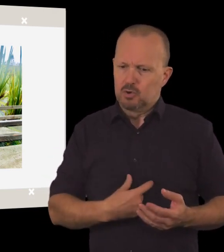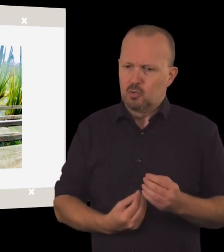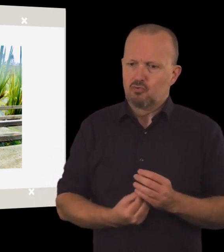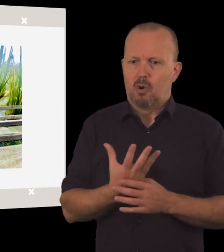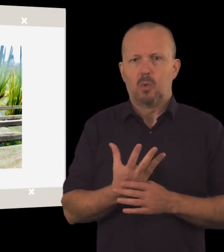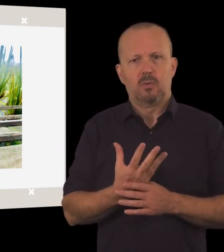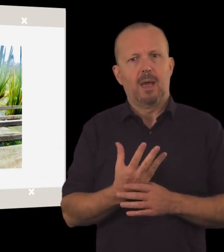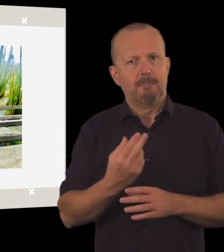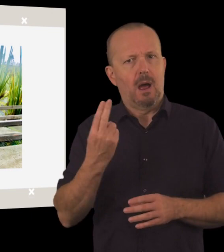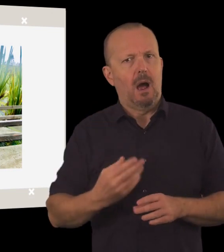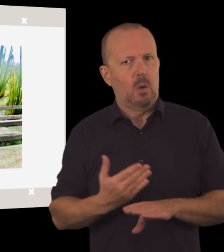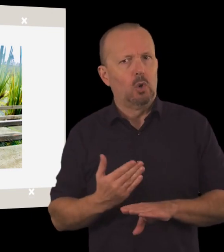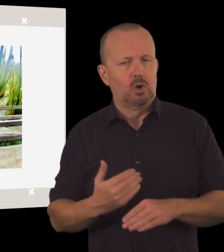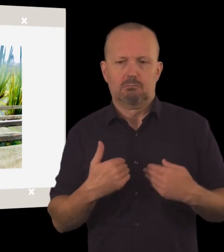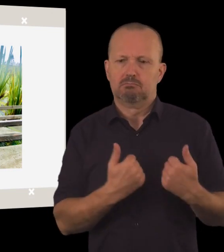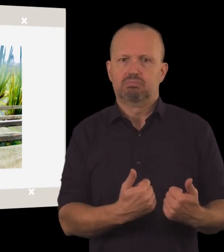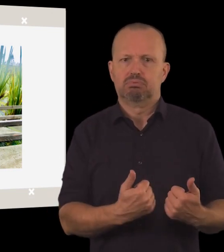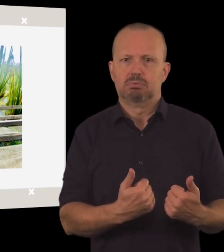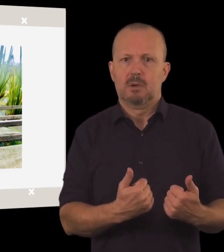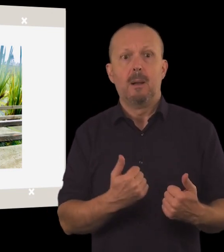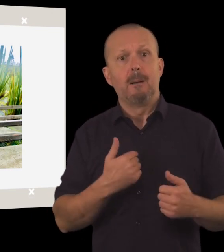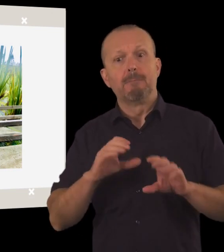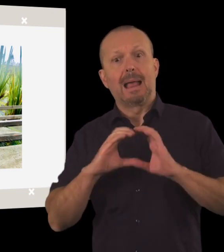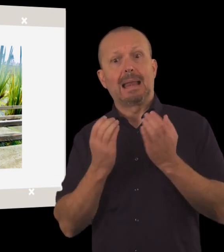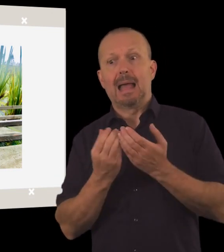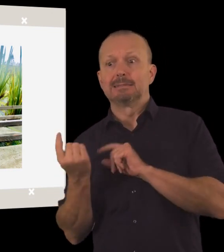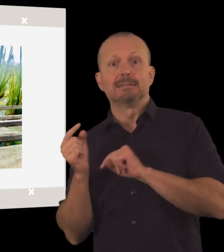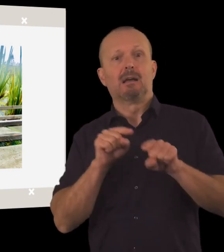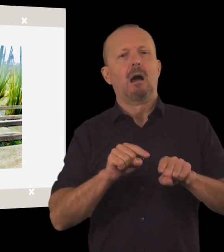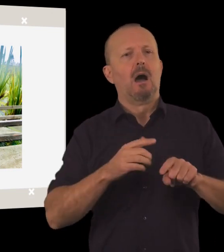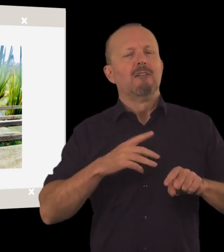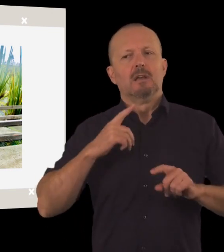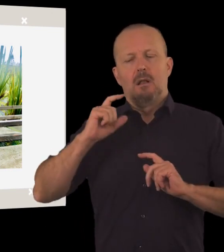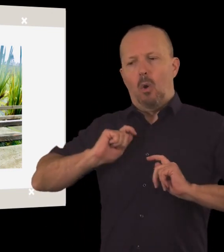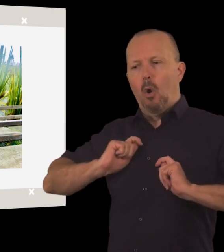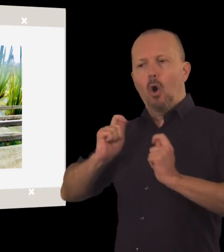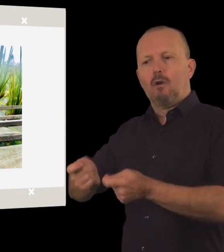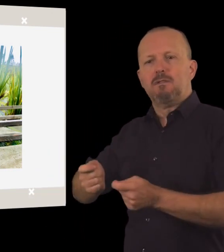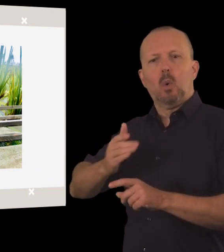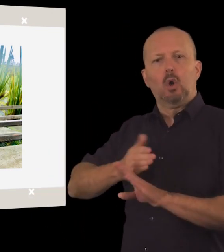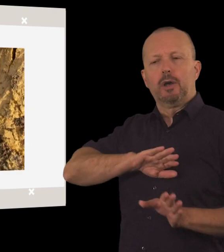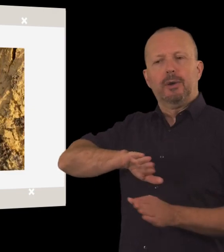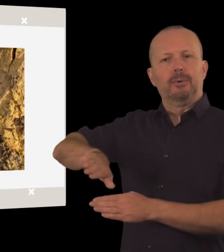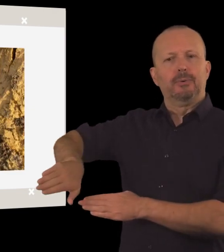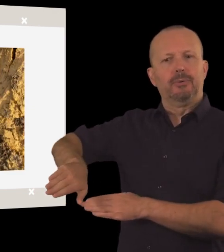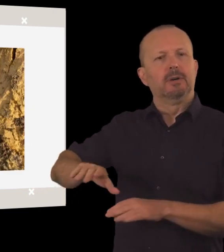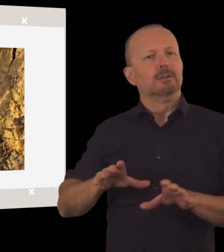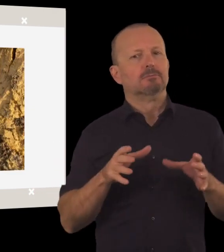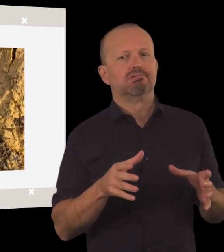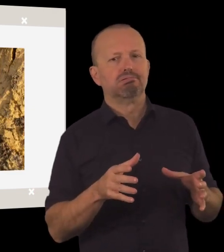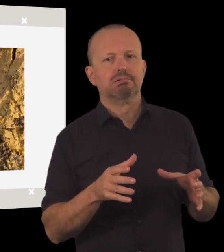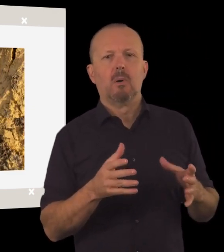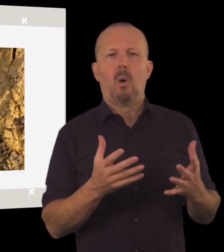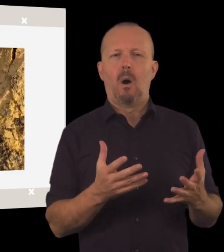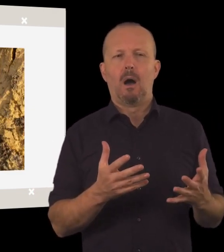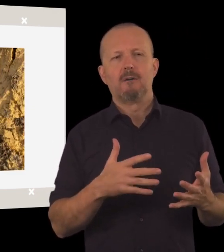boards that I painted last year and this year. The one I painted this year, I painted with whenua pigments, which is a